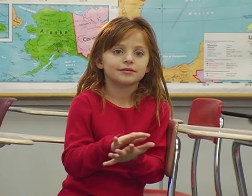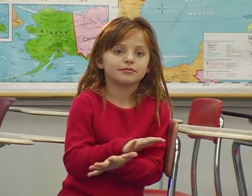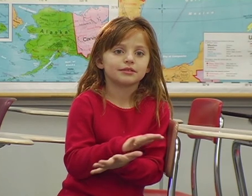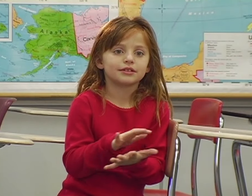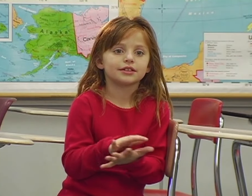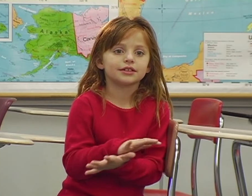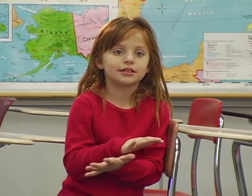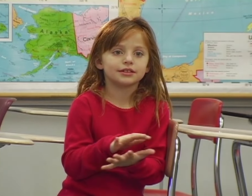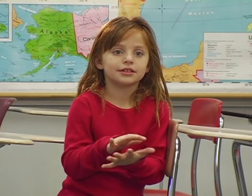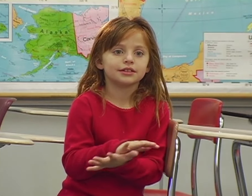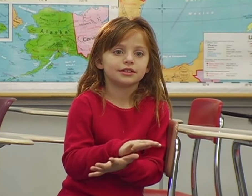Paper.